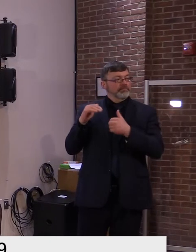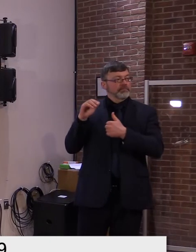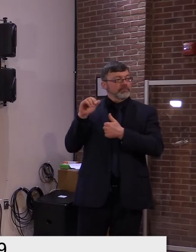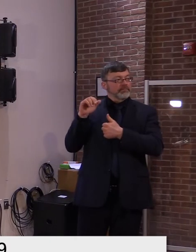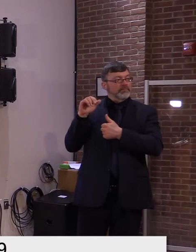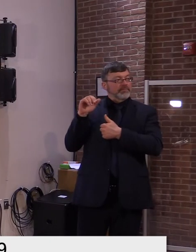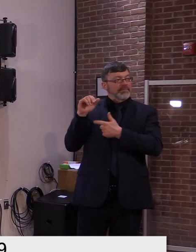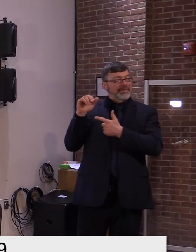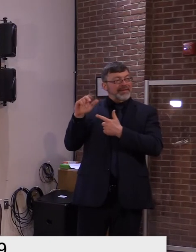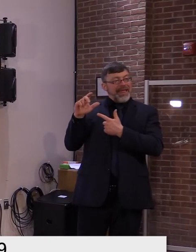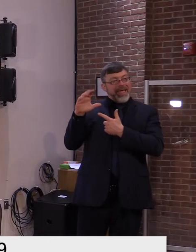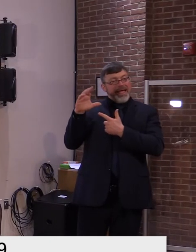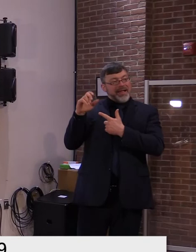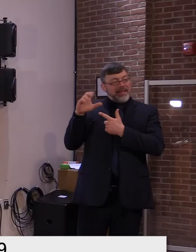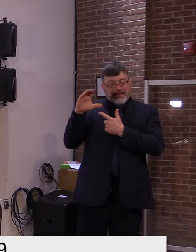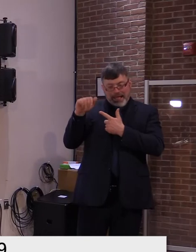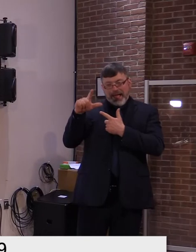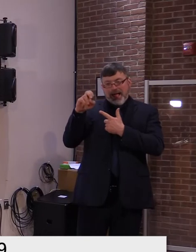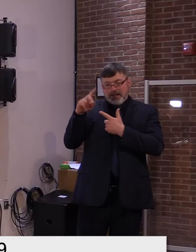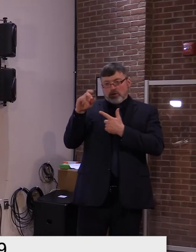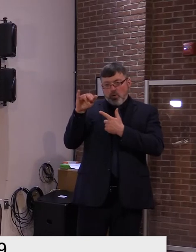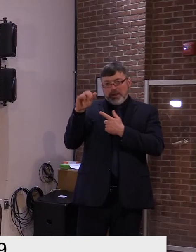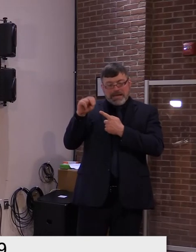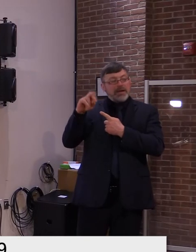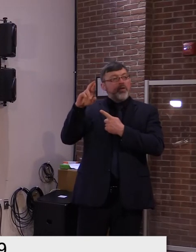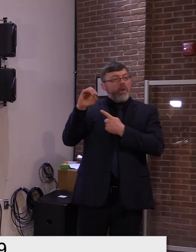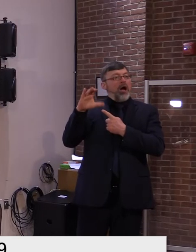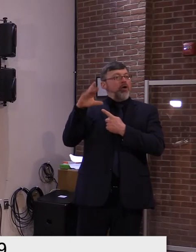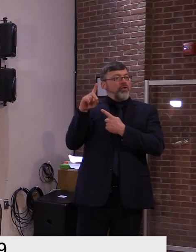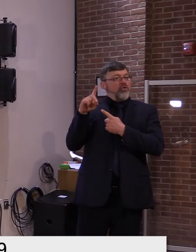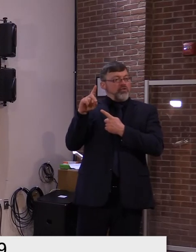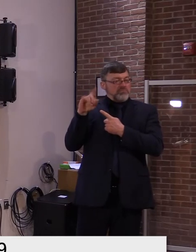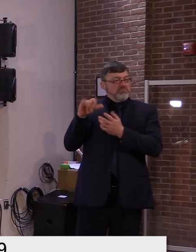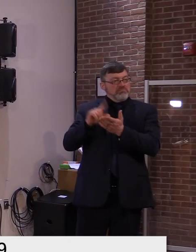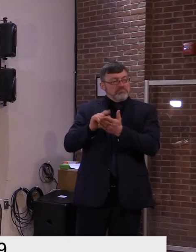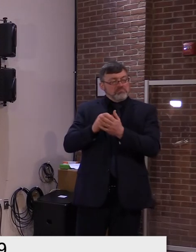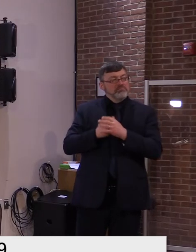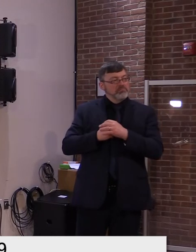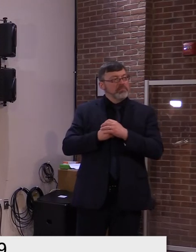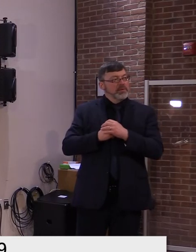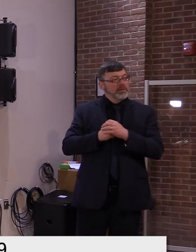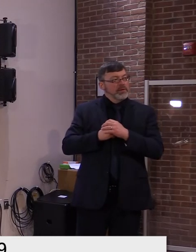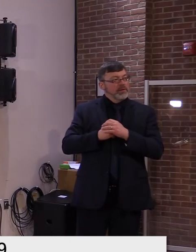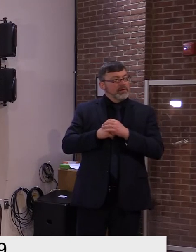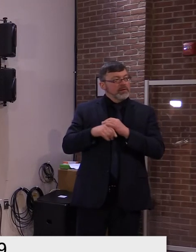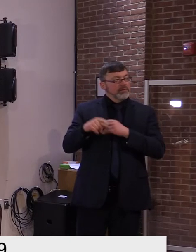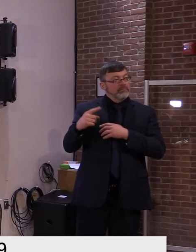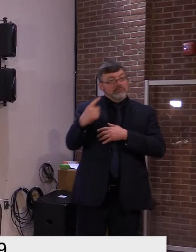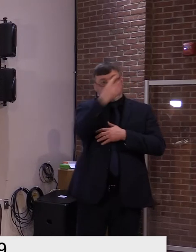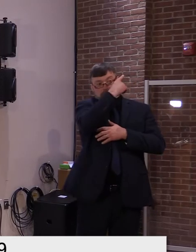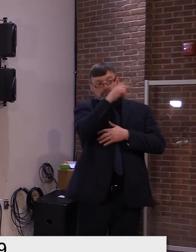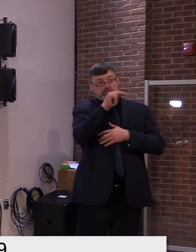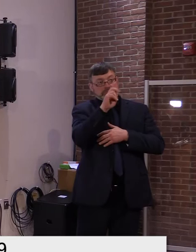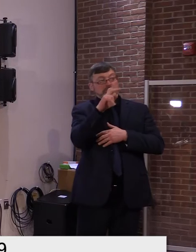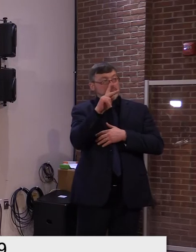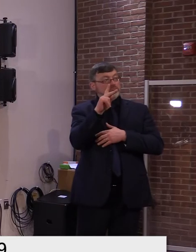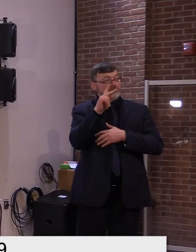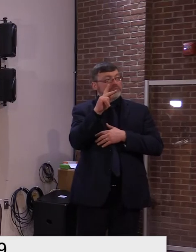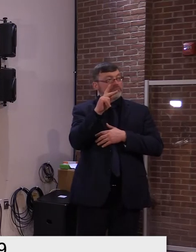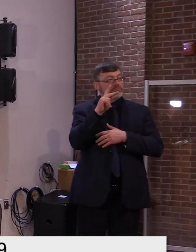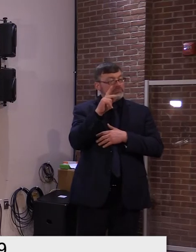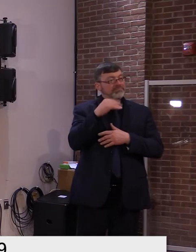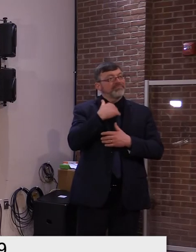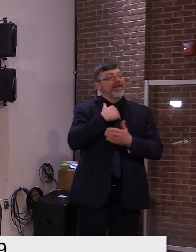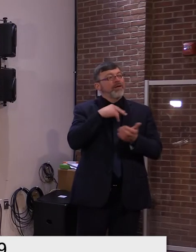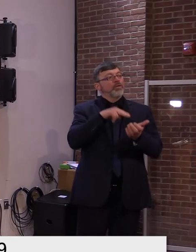Yes, thank you. Good afternoon. Nursing facility in the kingdom here has an outbreak with two staff and four residents